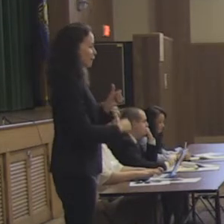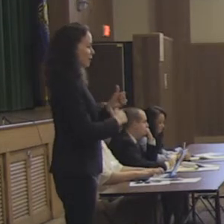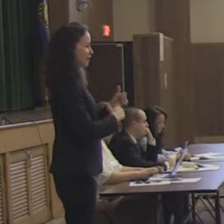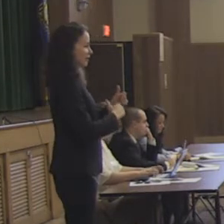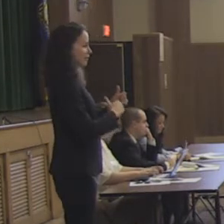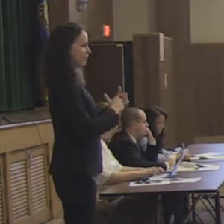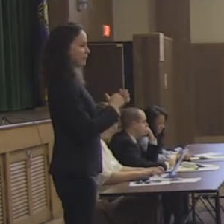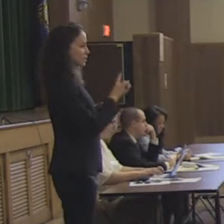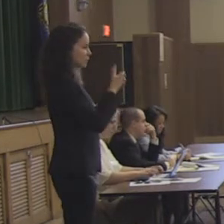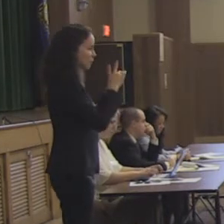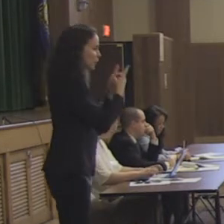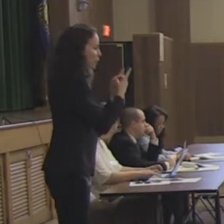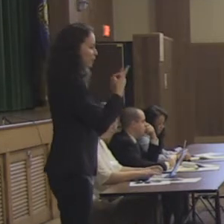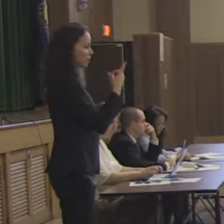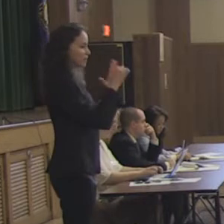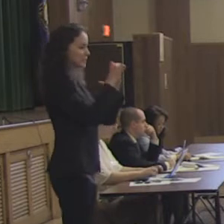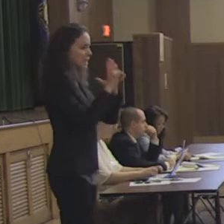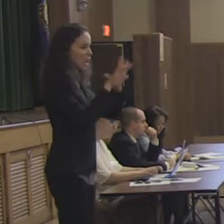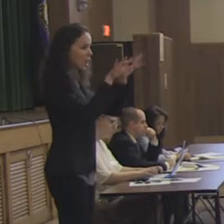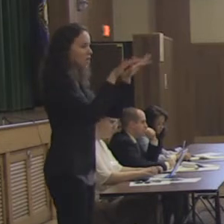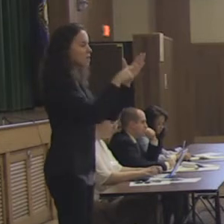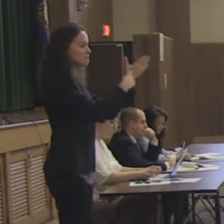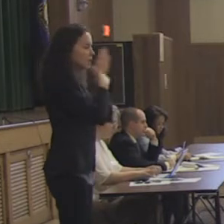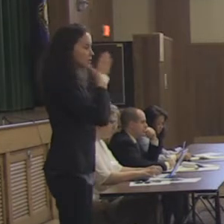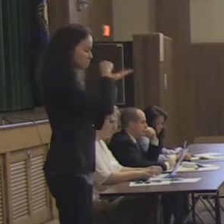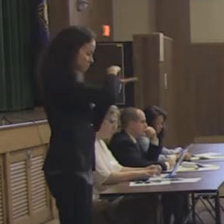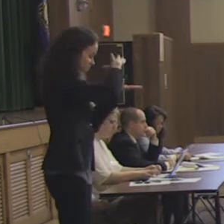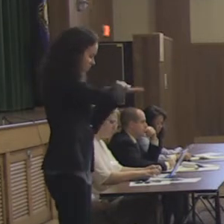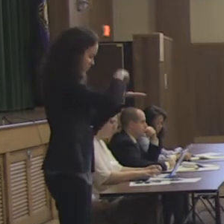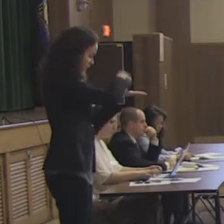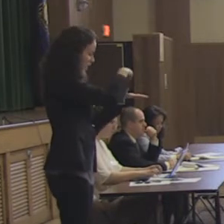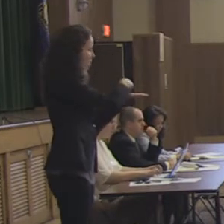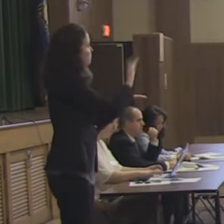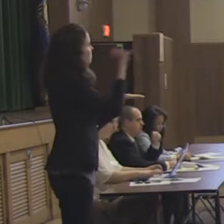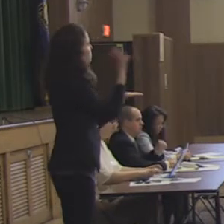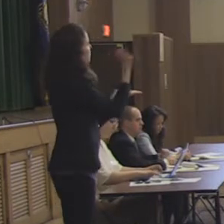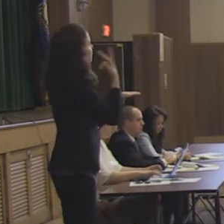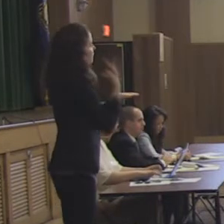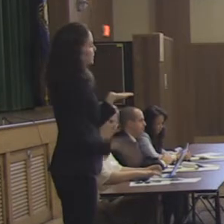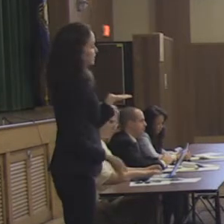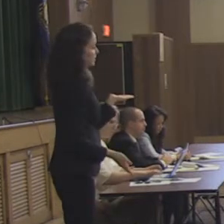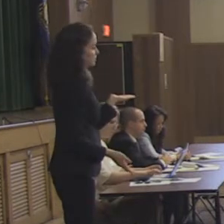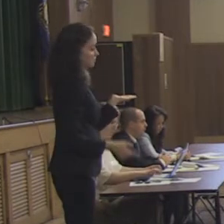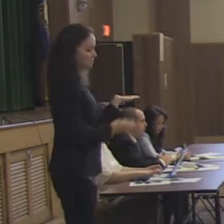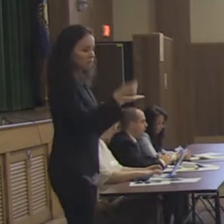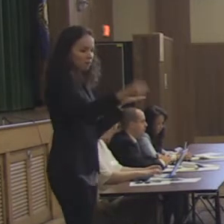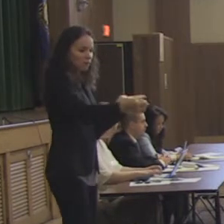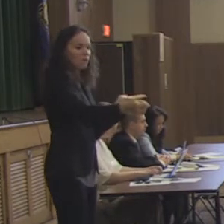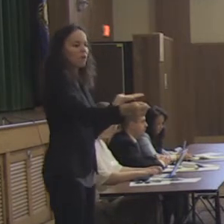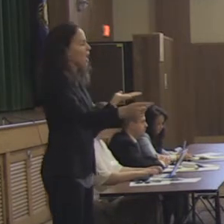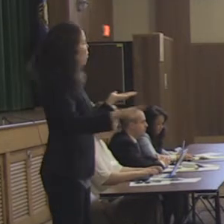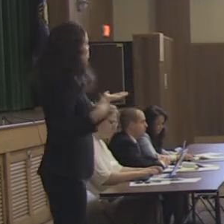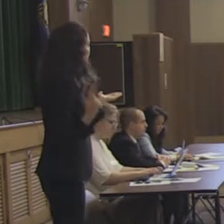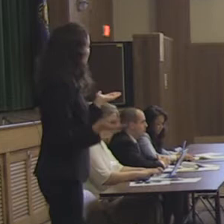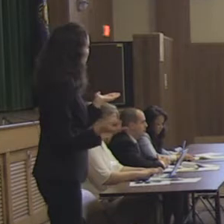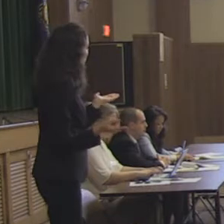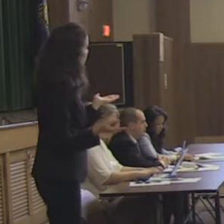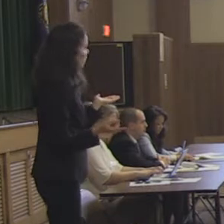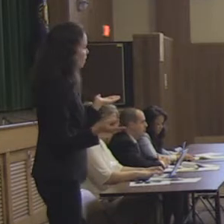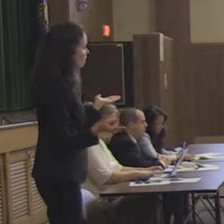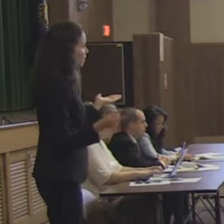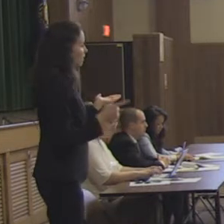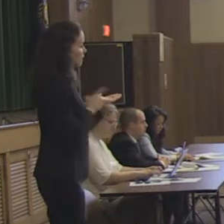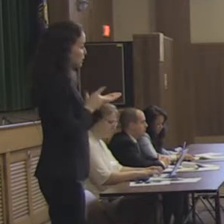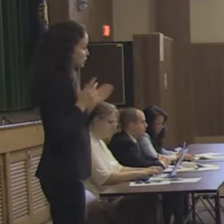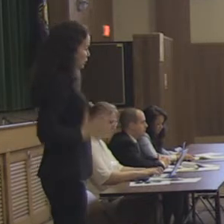record of how many persons are currently in solitary confinement, how long they've been there, and so on. Legislators